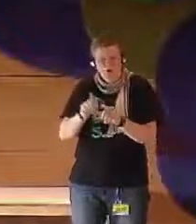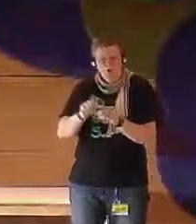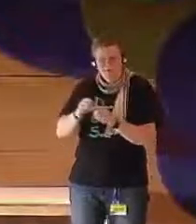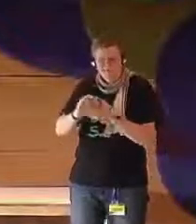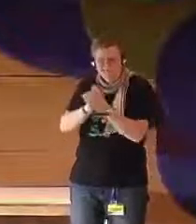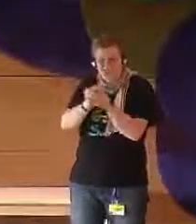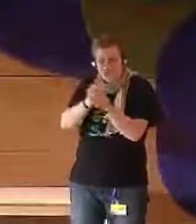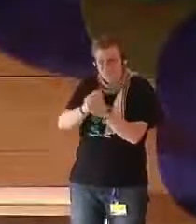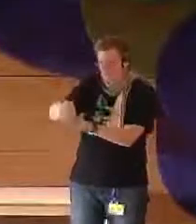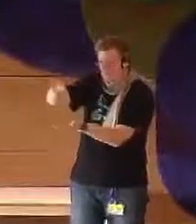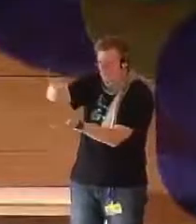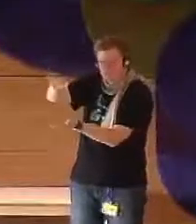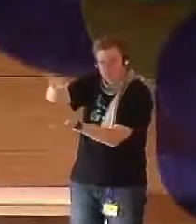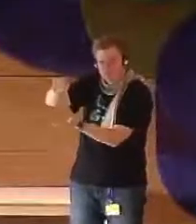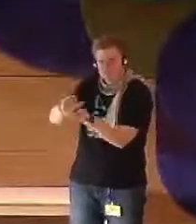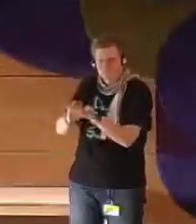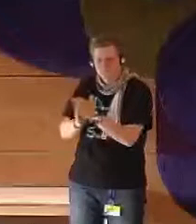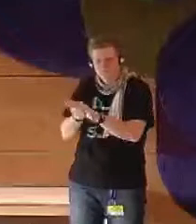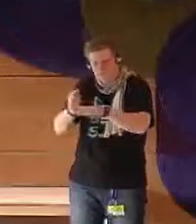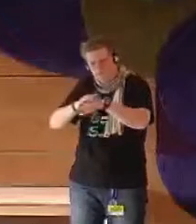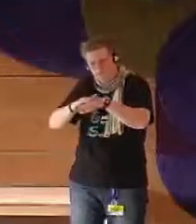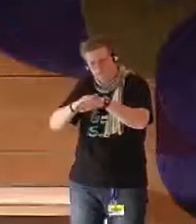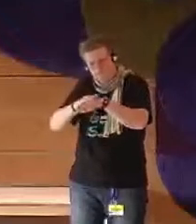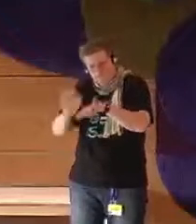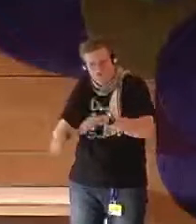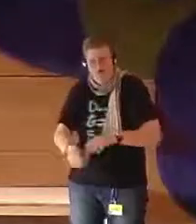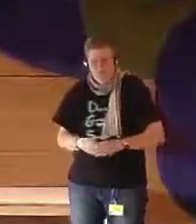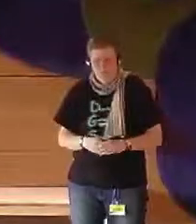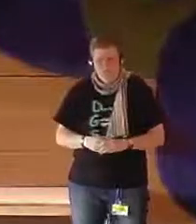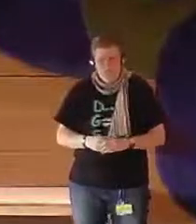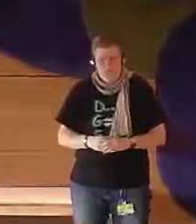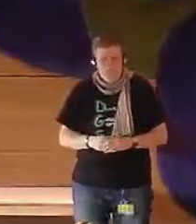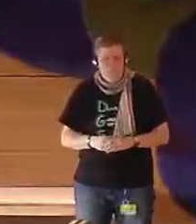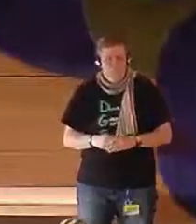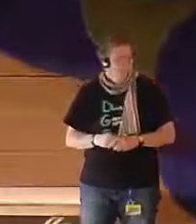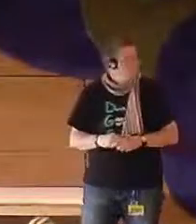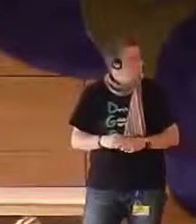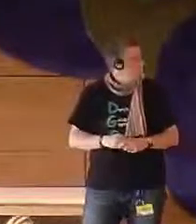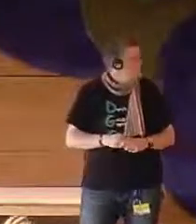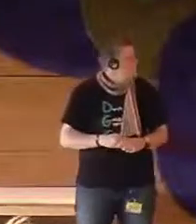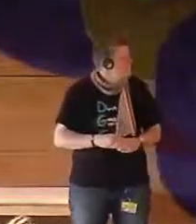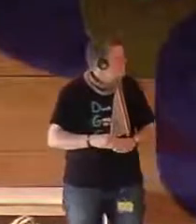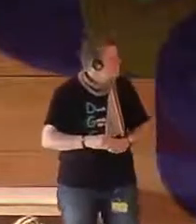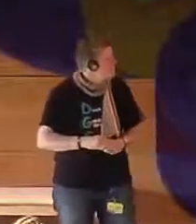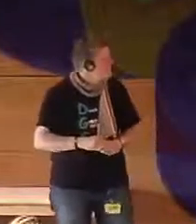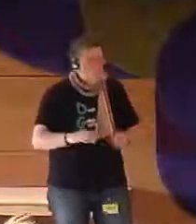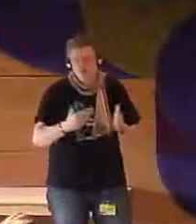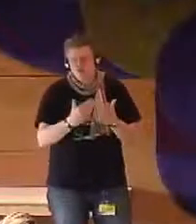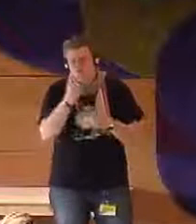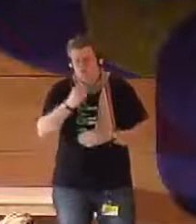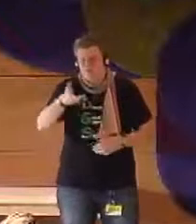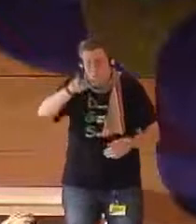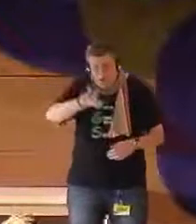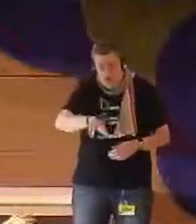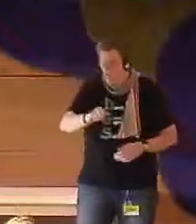And if you have problems and you've had a 3-month injection, you've got to wait 3 months. It's a long time to wait.